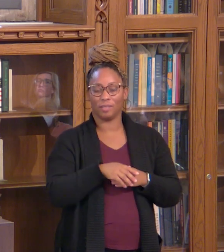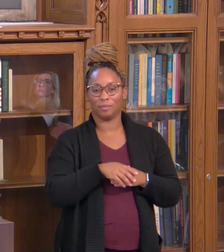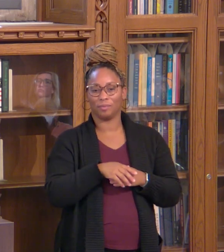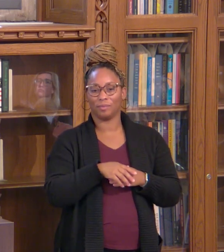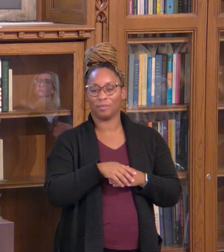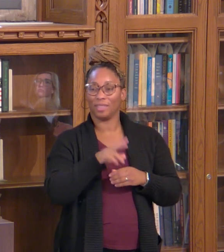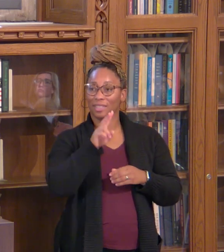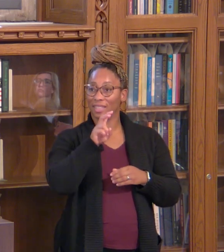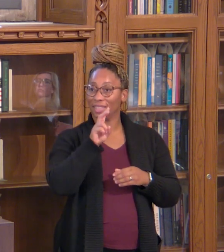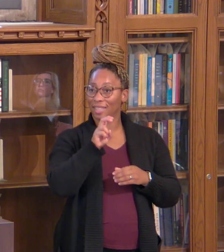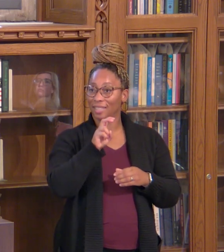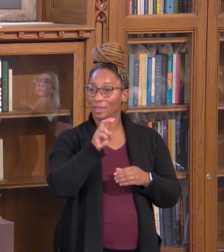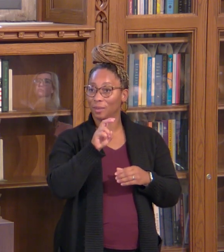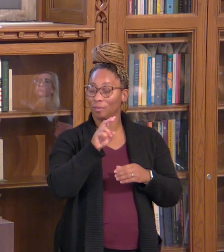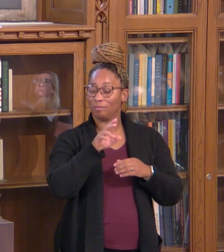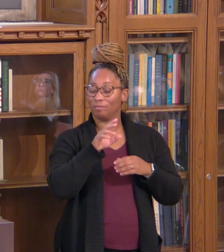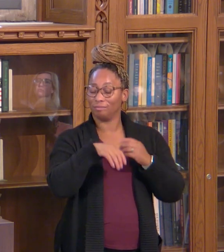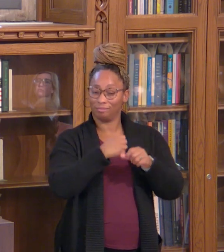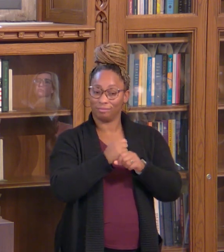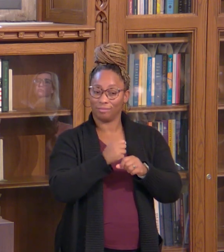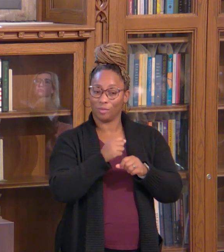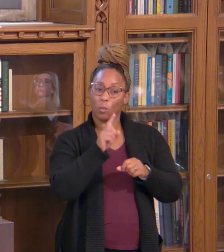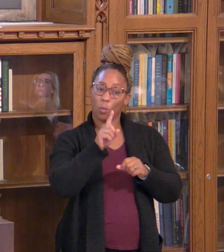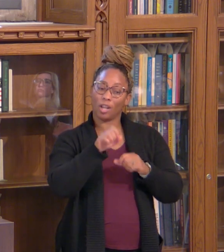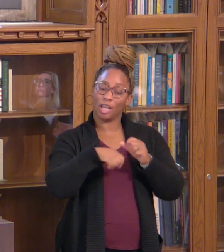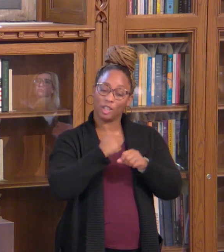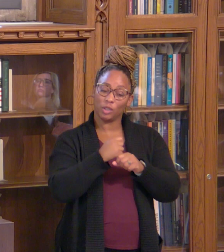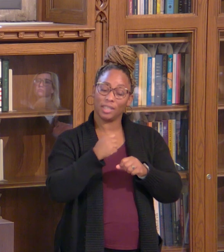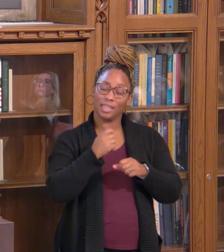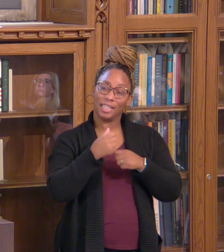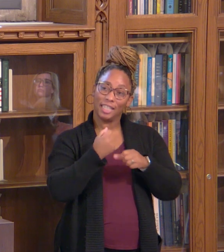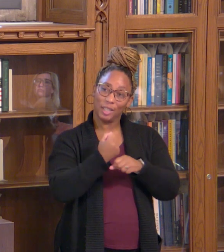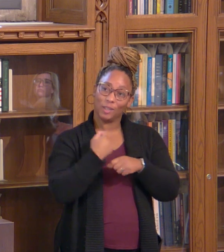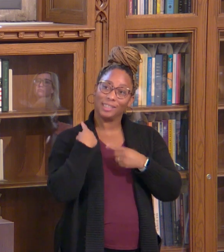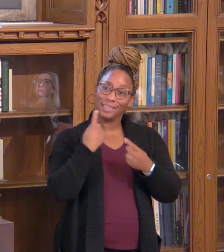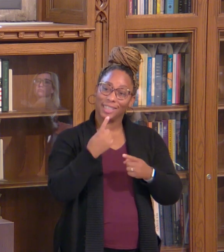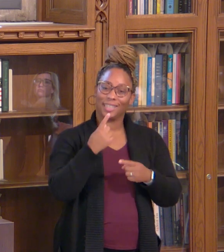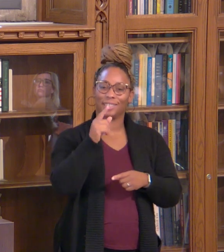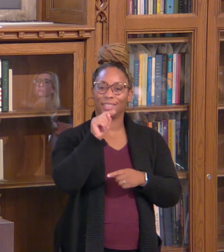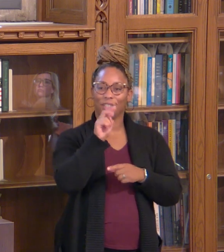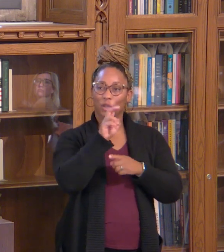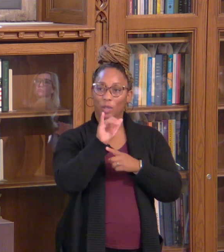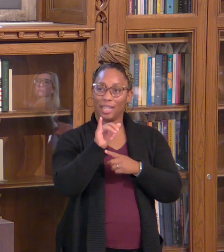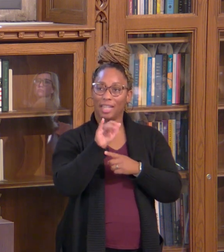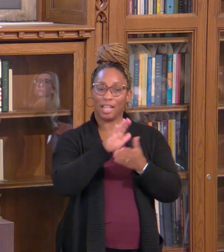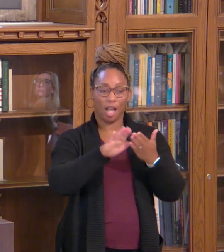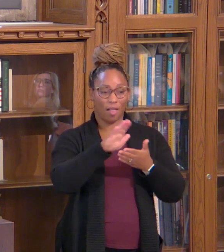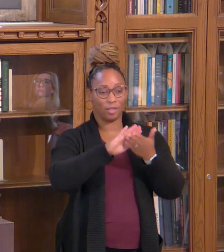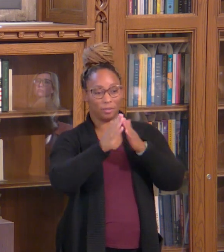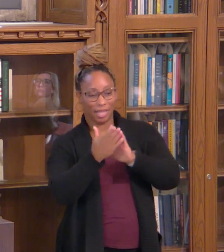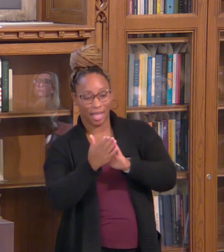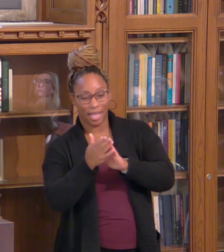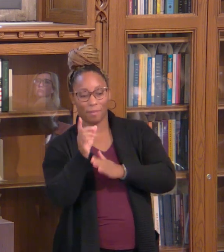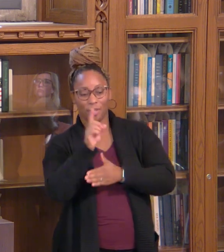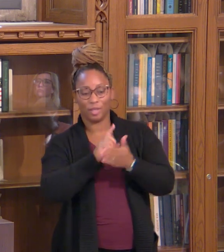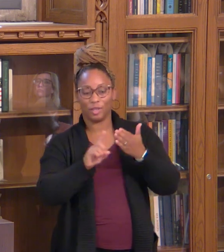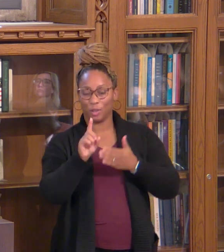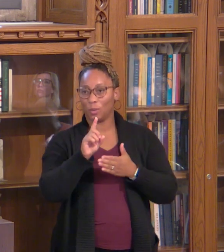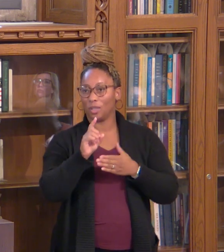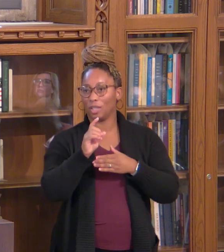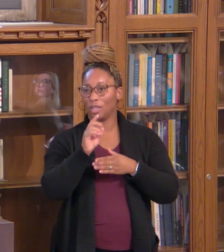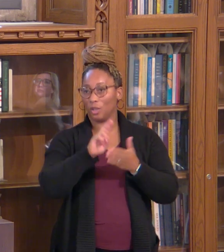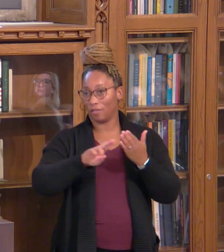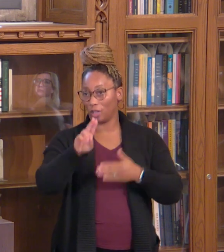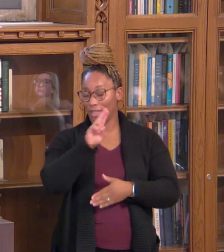Centennial marking the 100 years since Trinity College became Duke University this